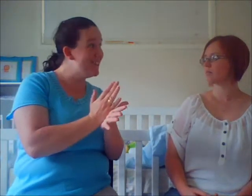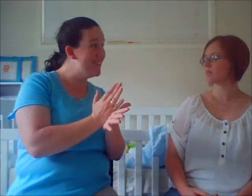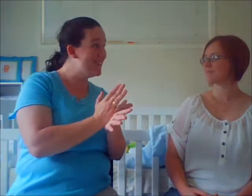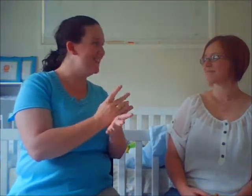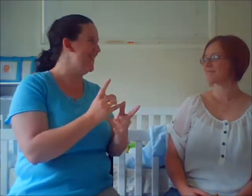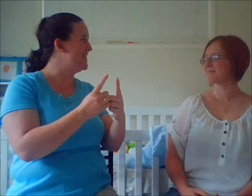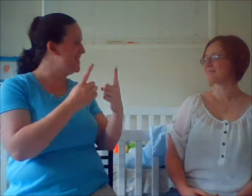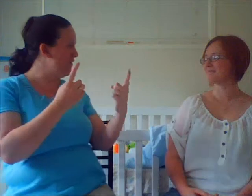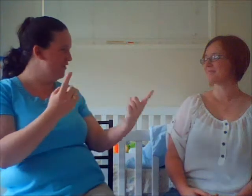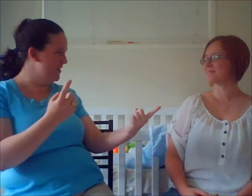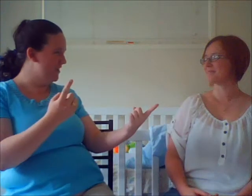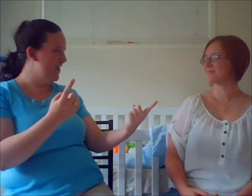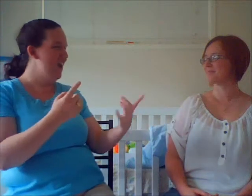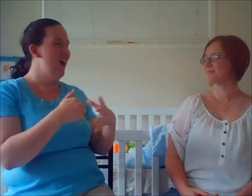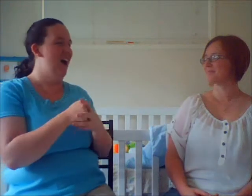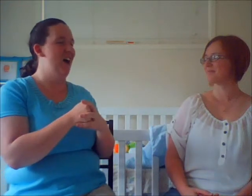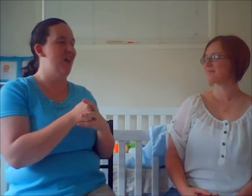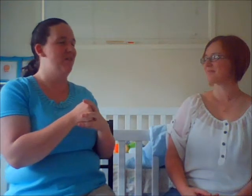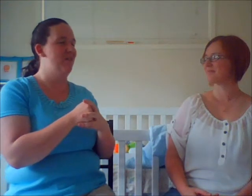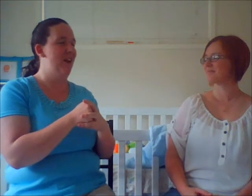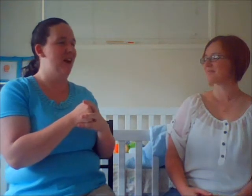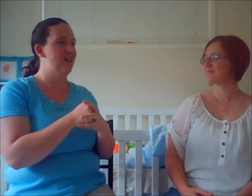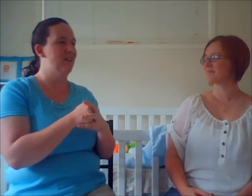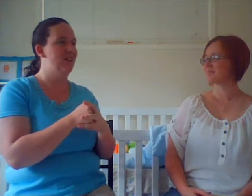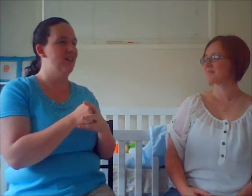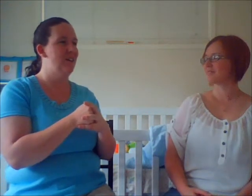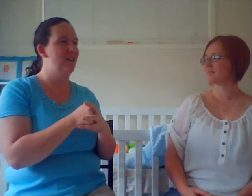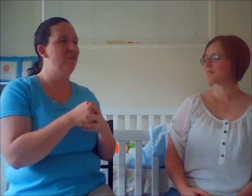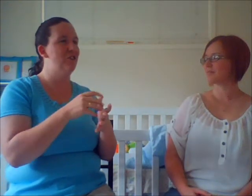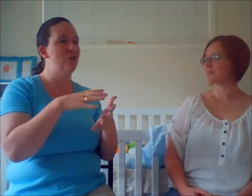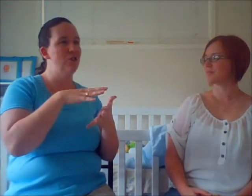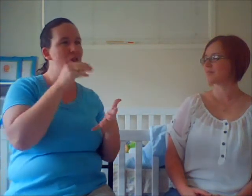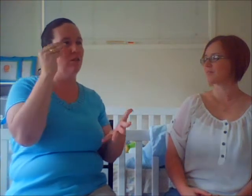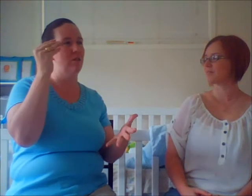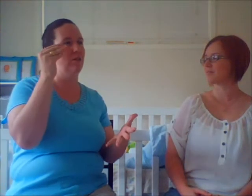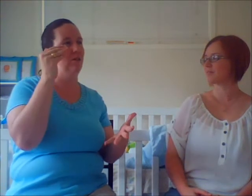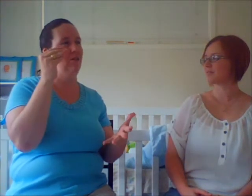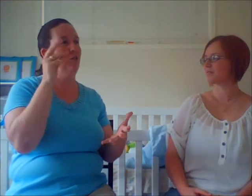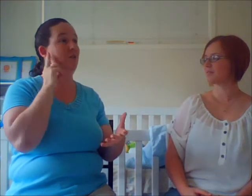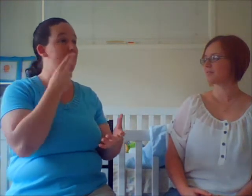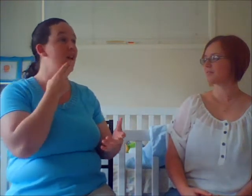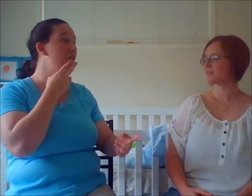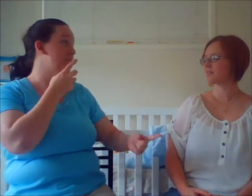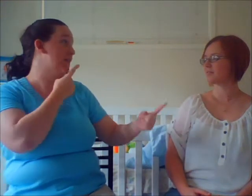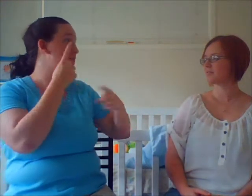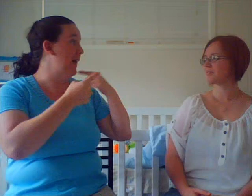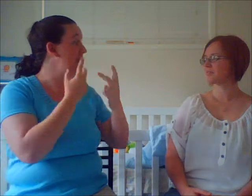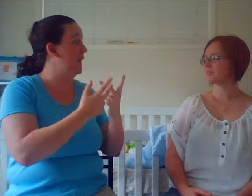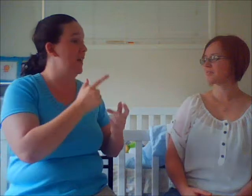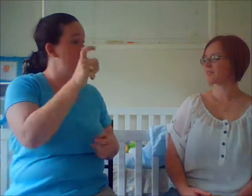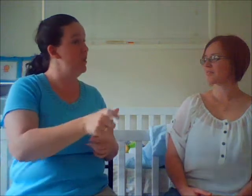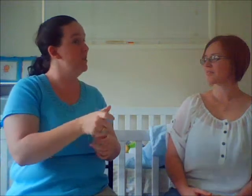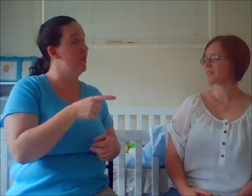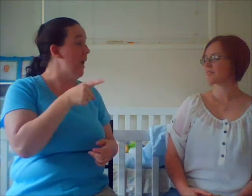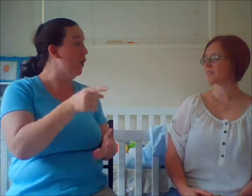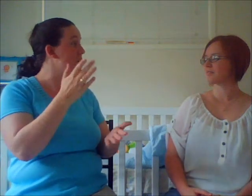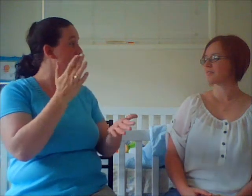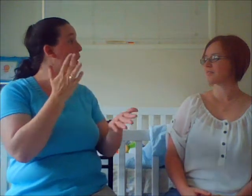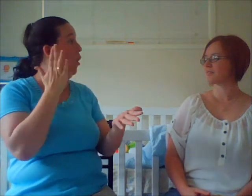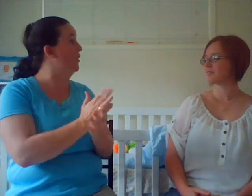truthfulness is different, that if a student who's deaf is explaining another person, they're going to be